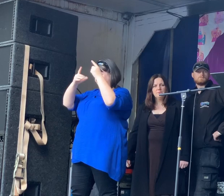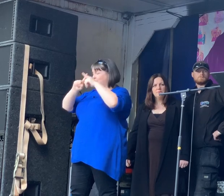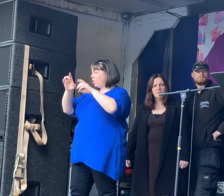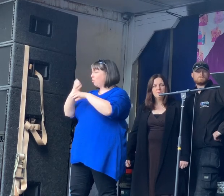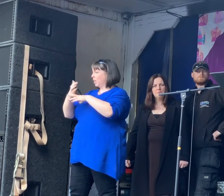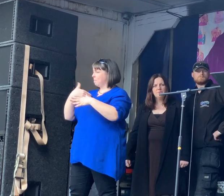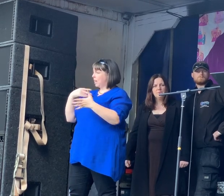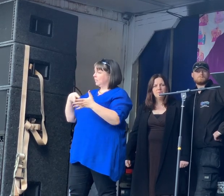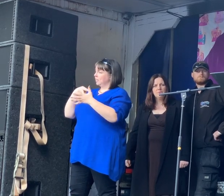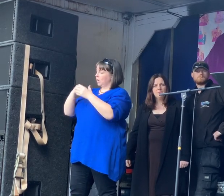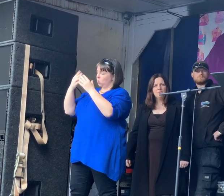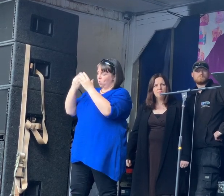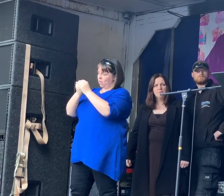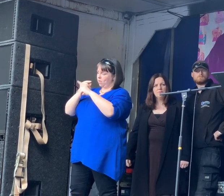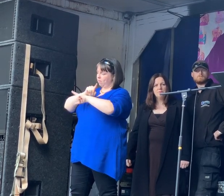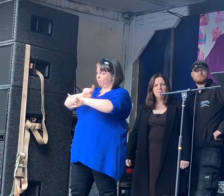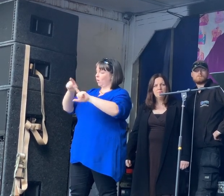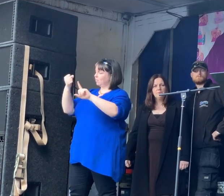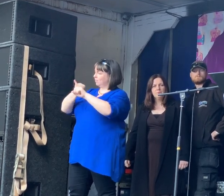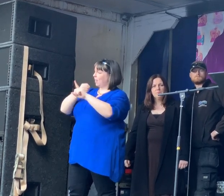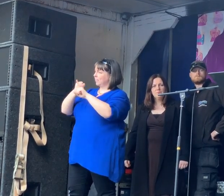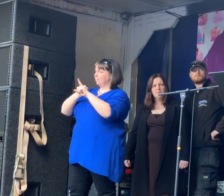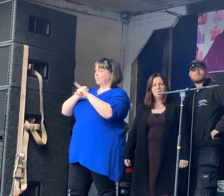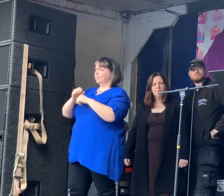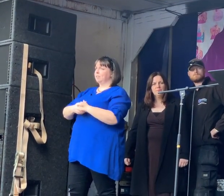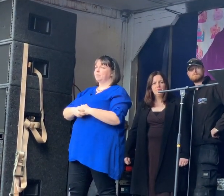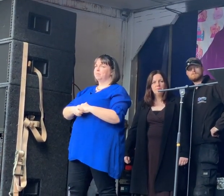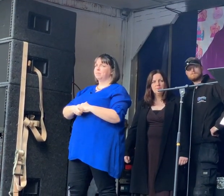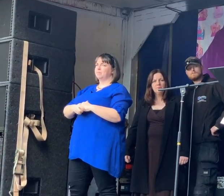stand in solidarity with all these activists.